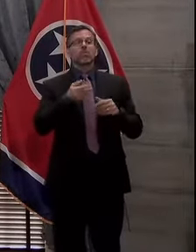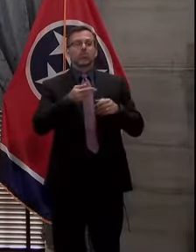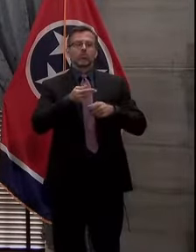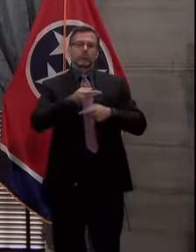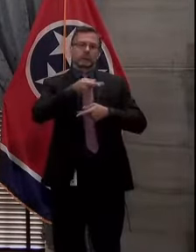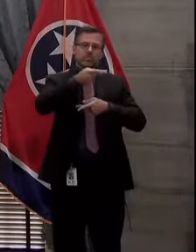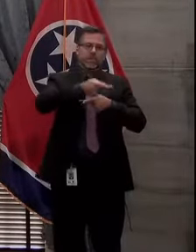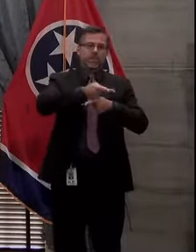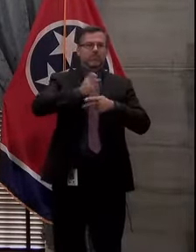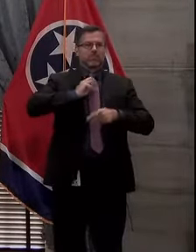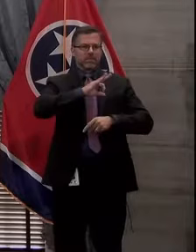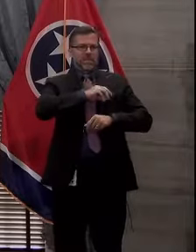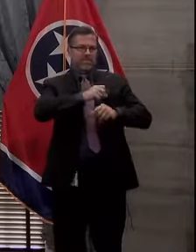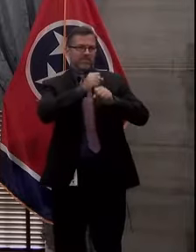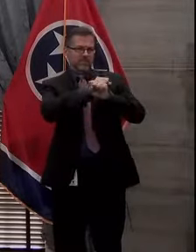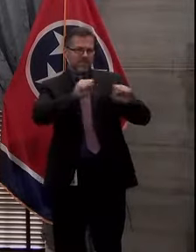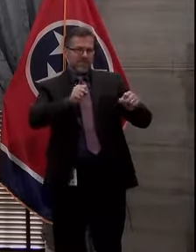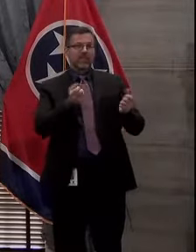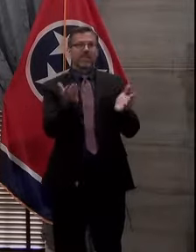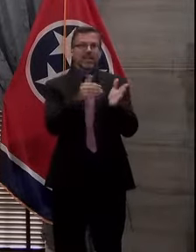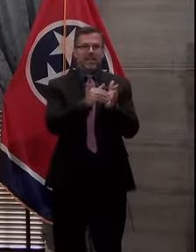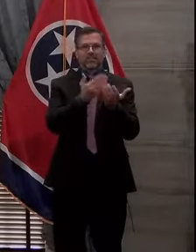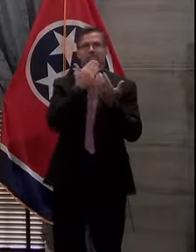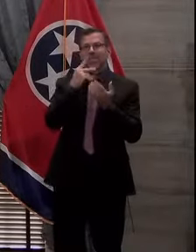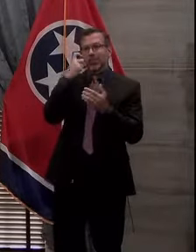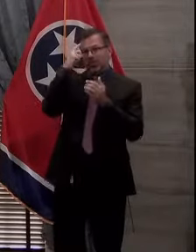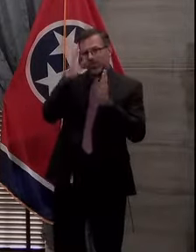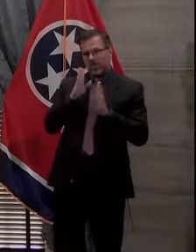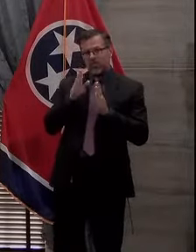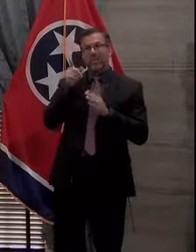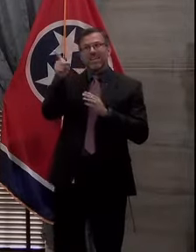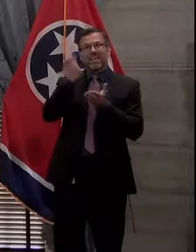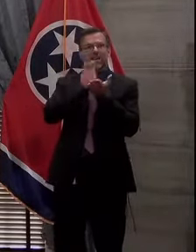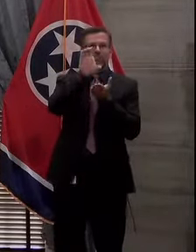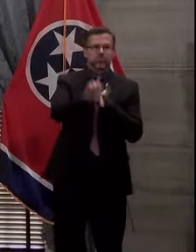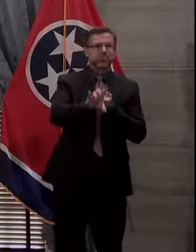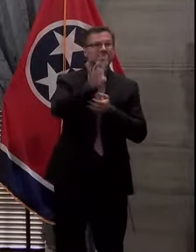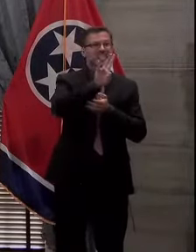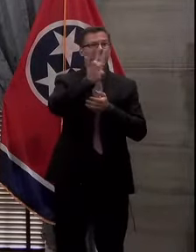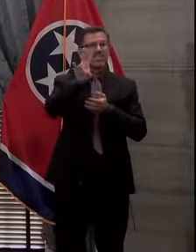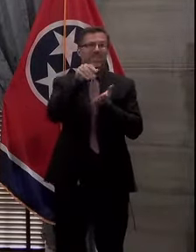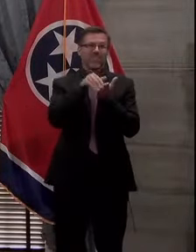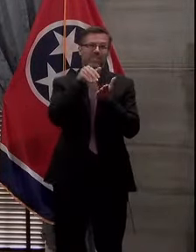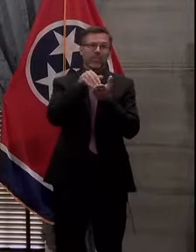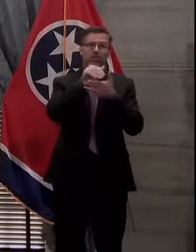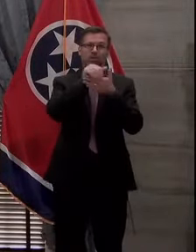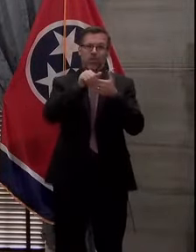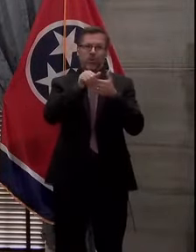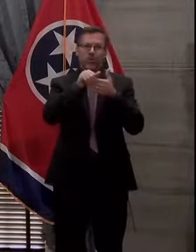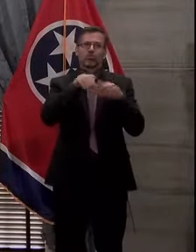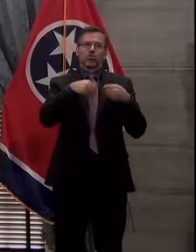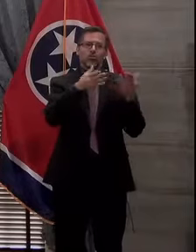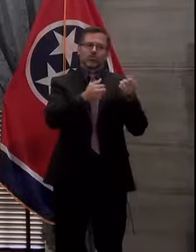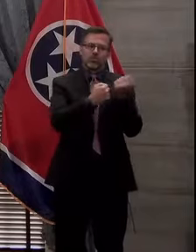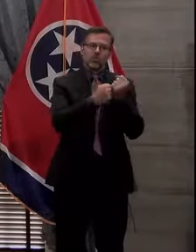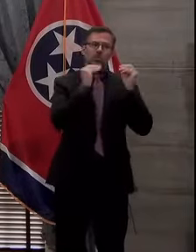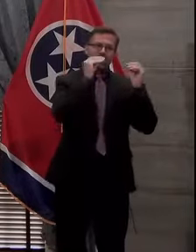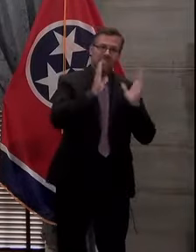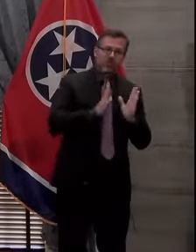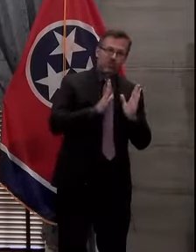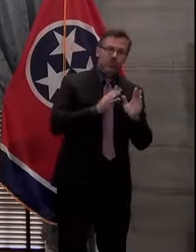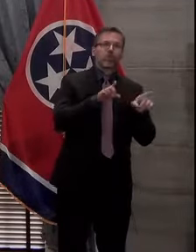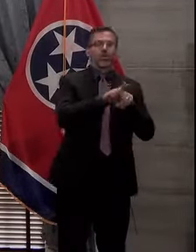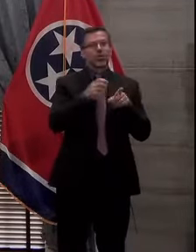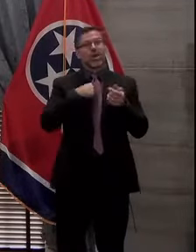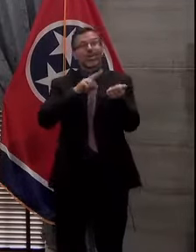school buildings. I want to again thank the governor for investing $77 million in teacher kits. On top of that, there are nurse kits, and we are excited